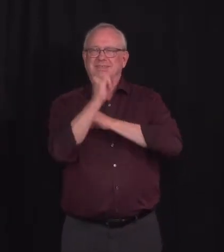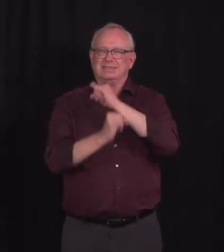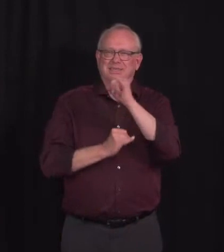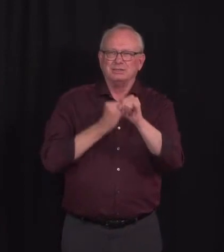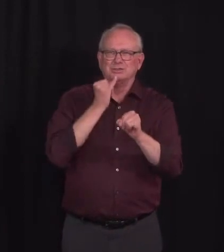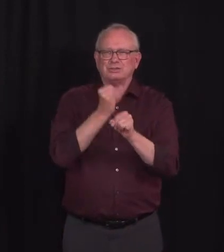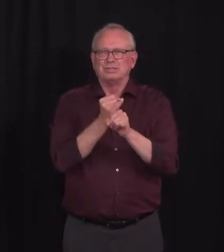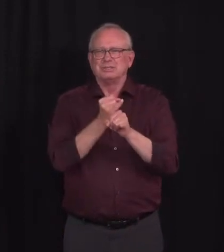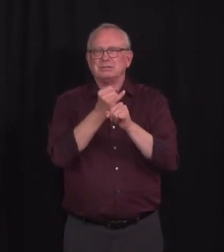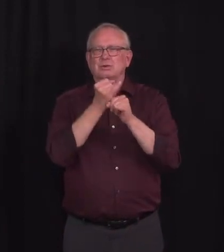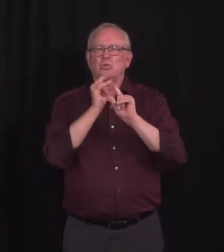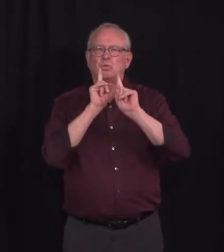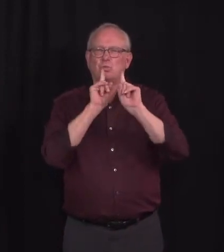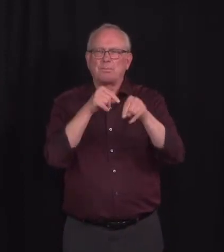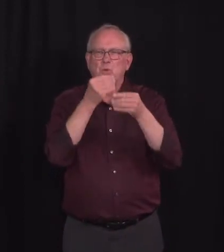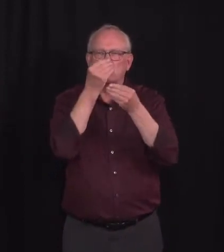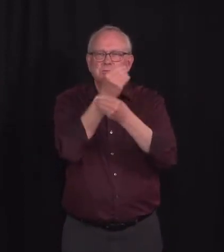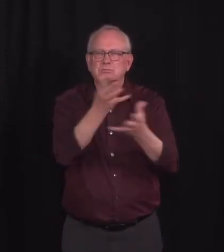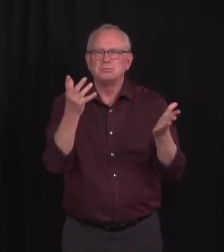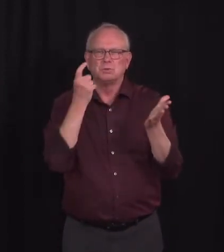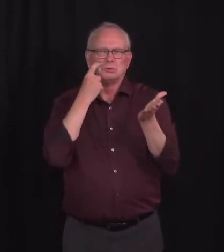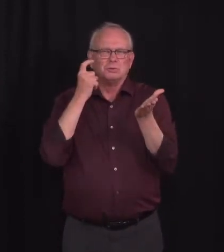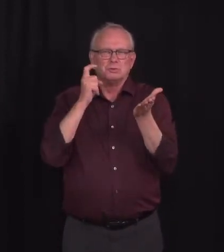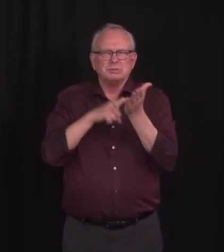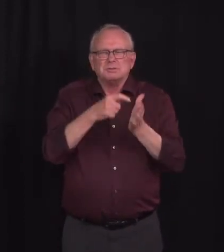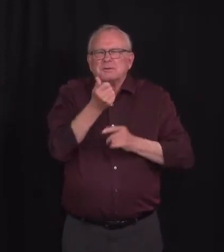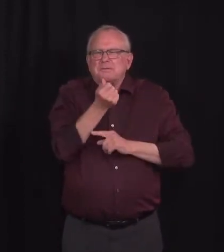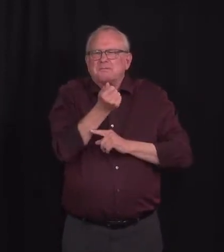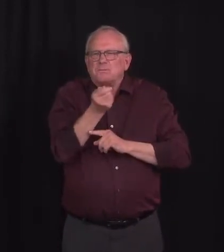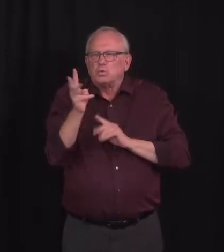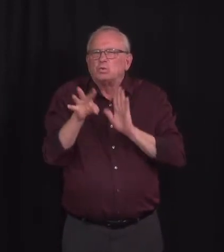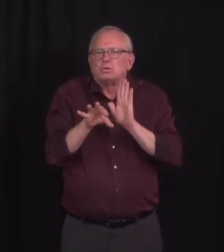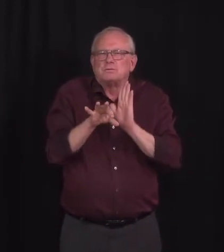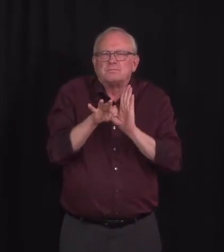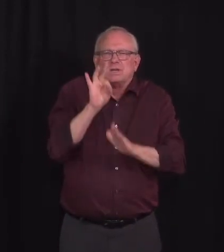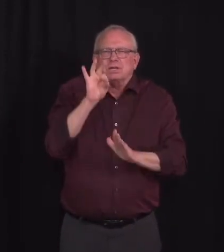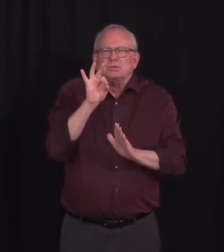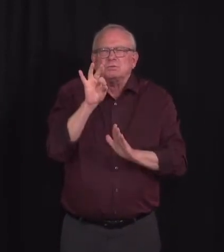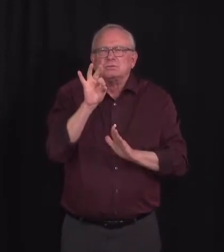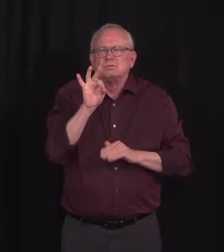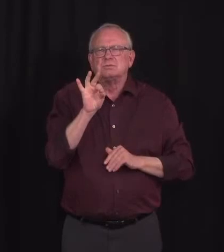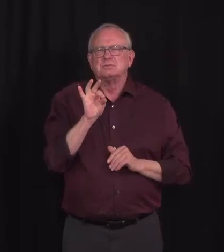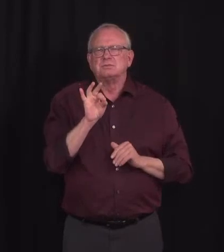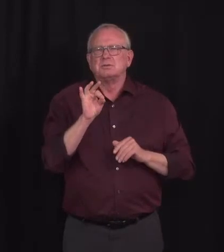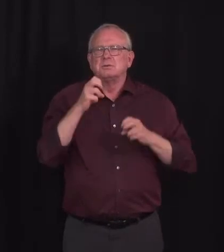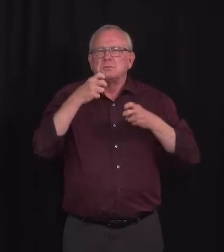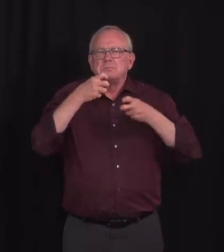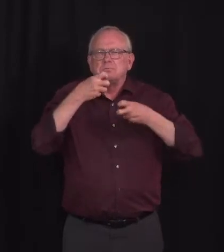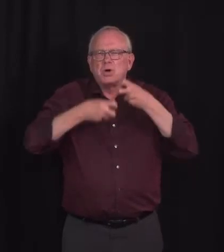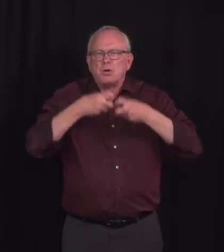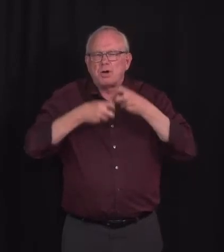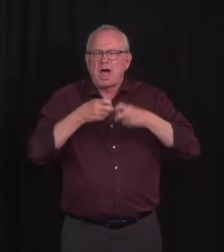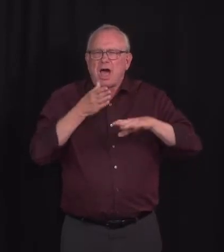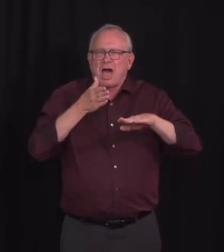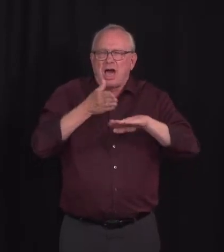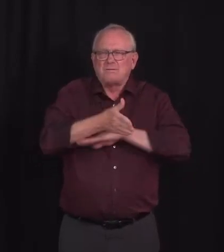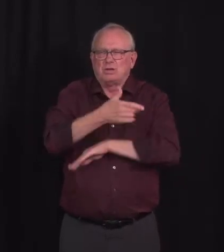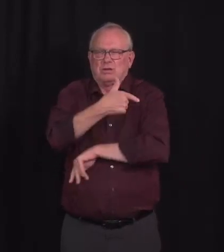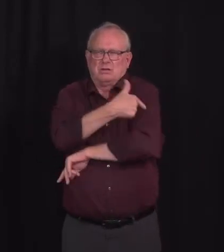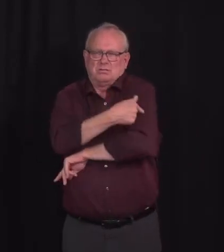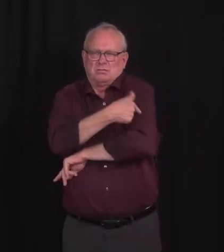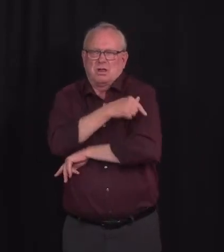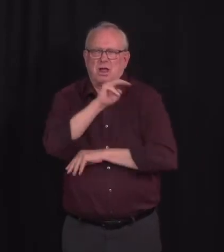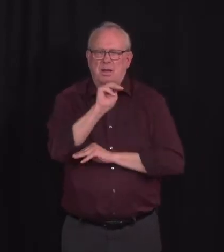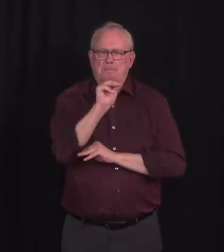condition appearing in a small number of individuals after receiving an mRNA vaccine. The WHO,